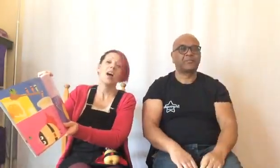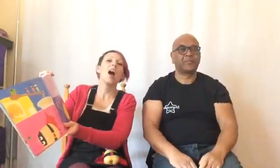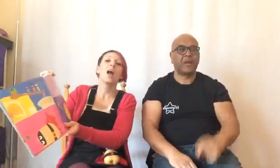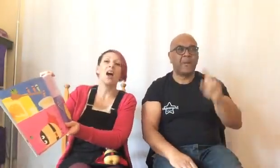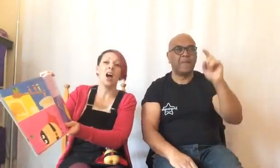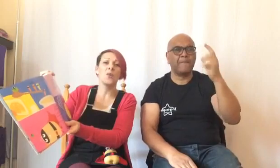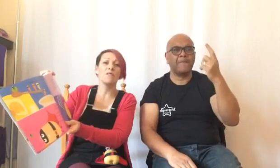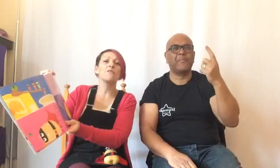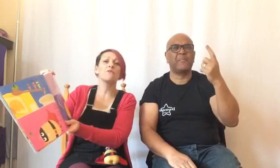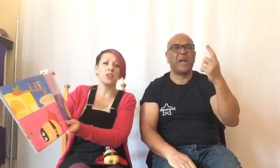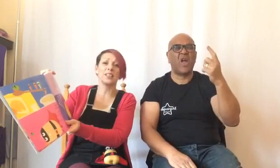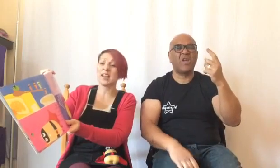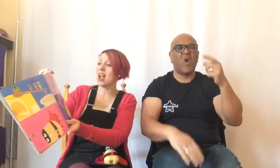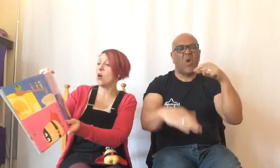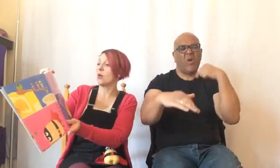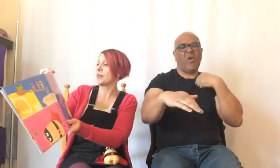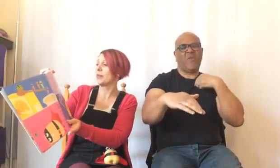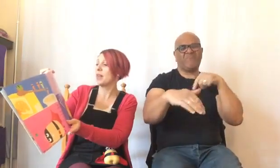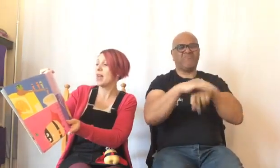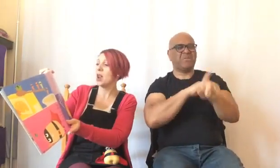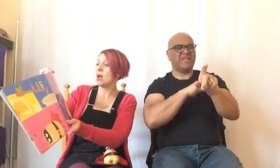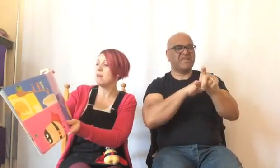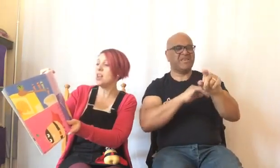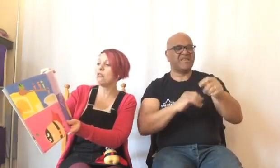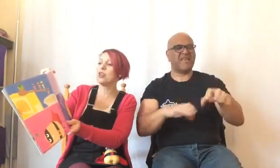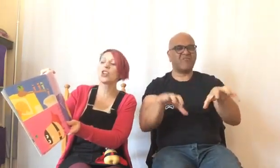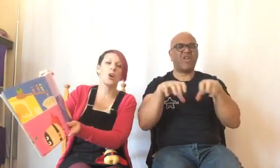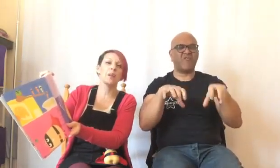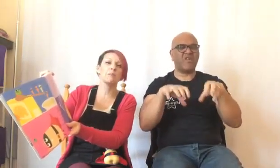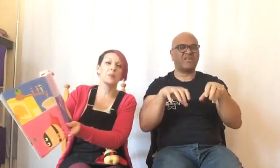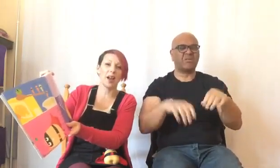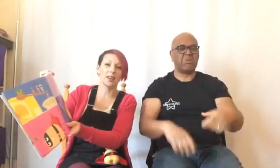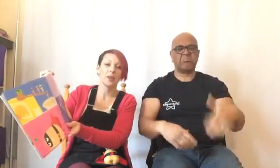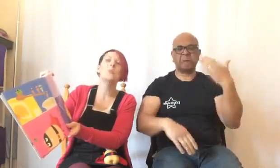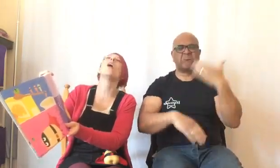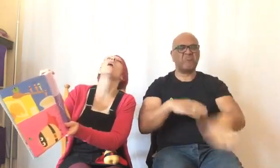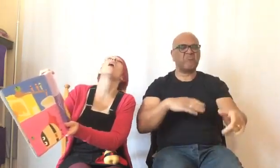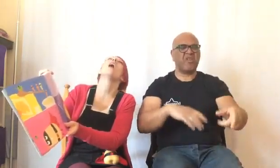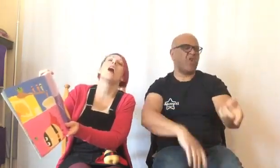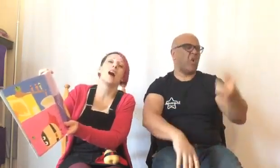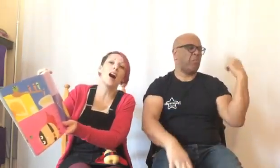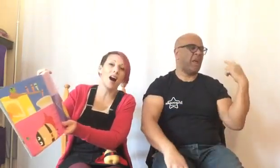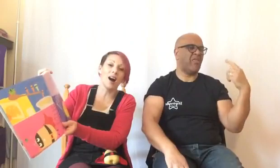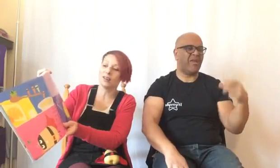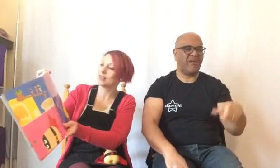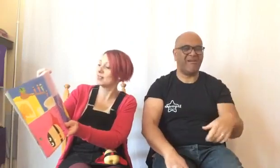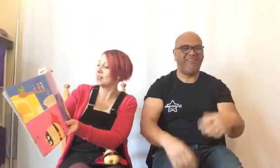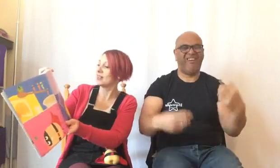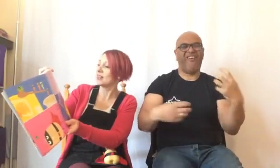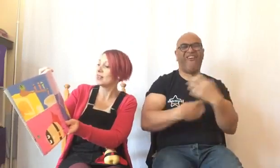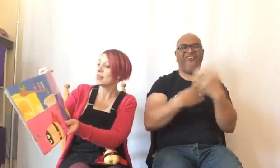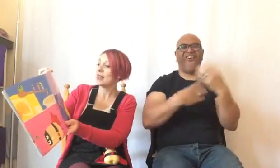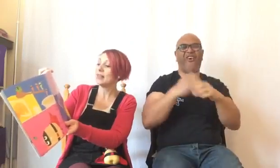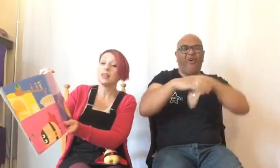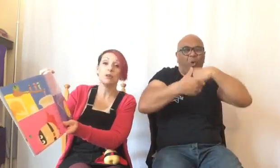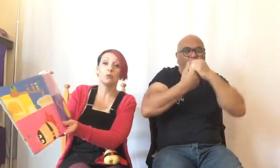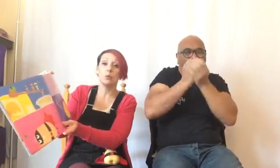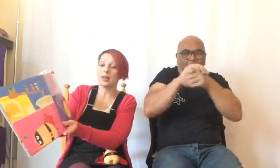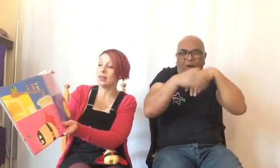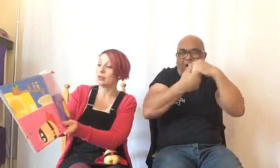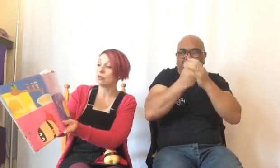But I'm out of the freezer now, and I'm never going back. Wah-ha-ha-ha! And